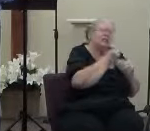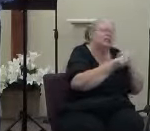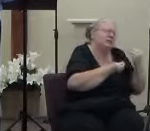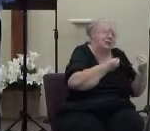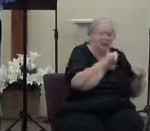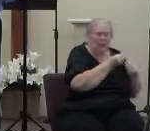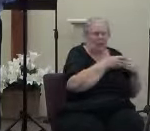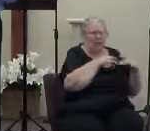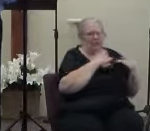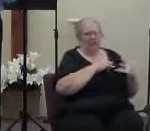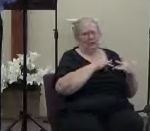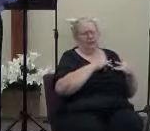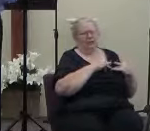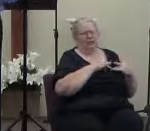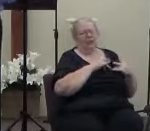That's awesome.